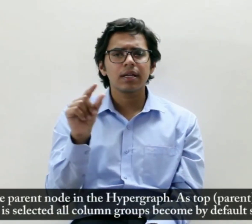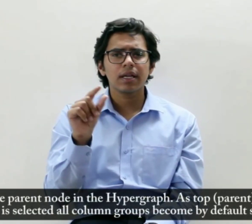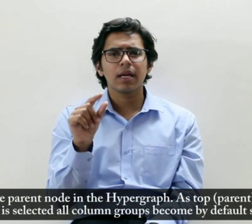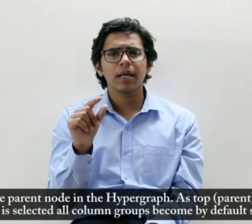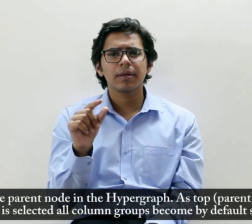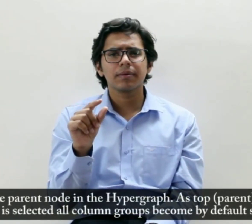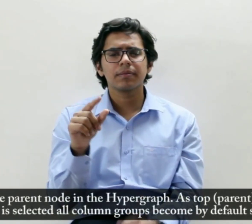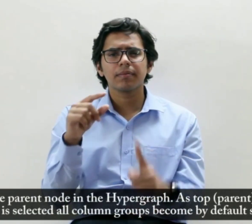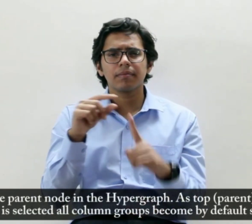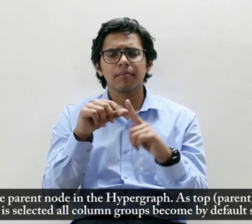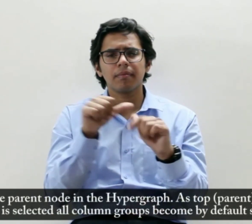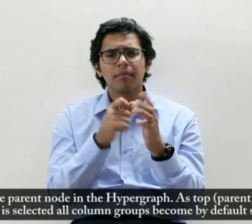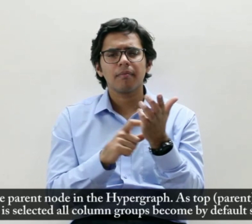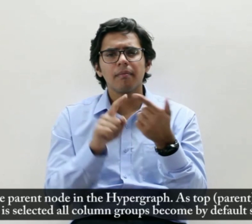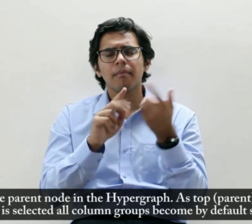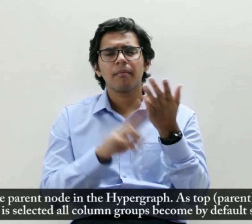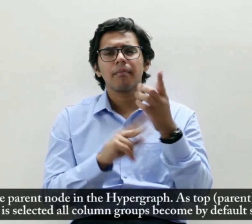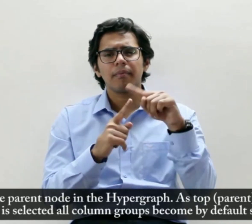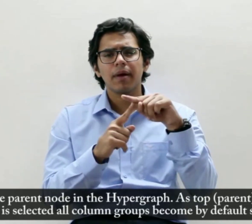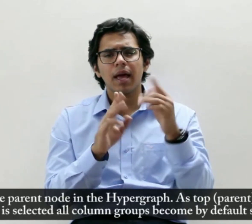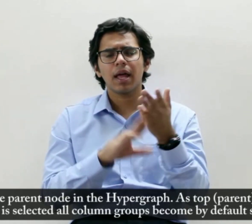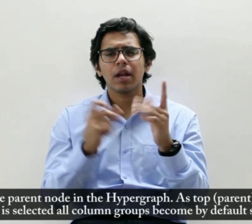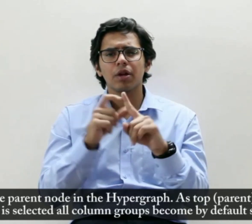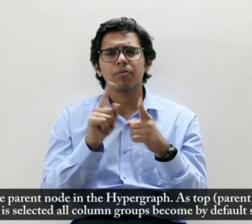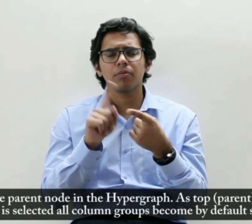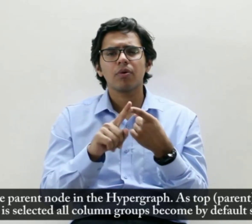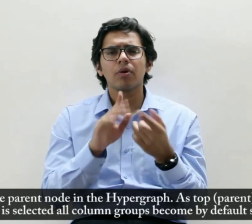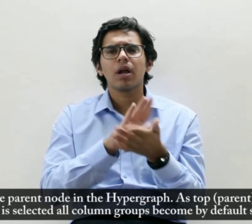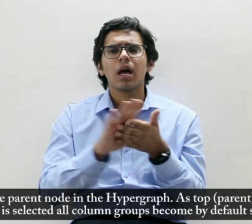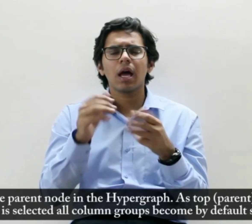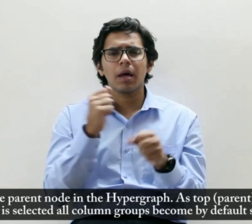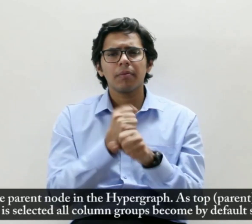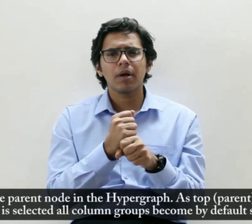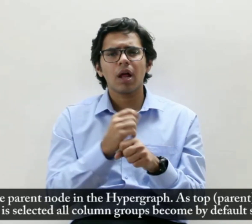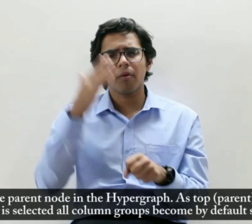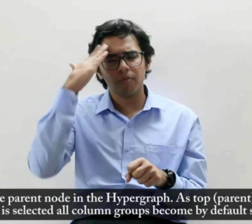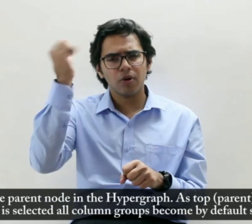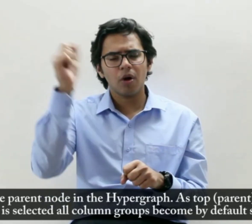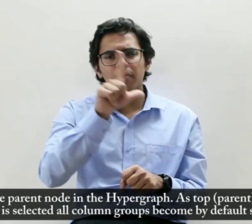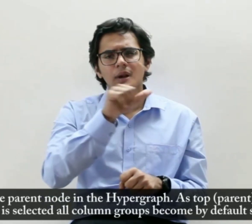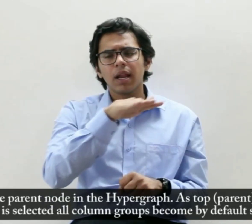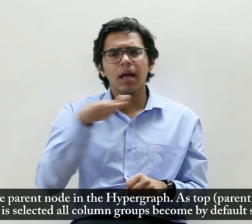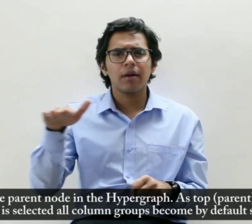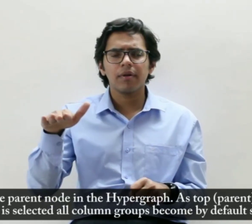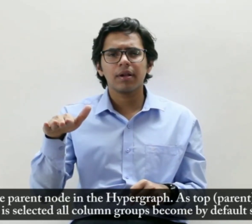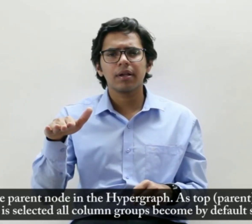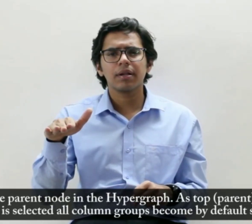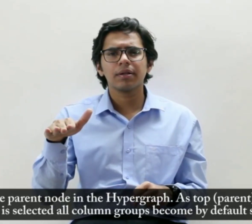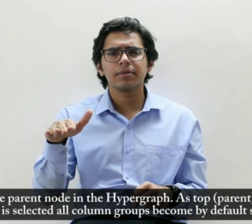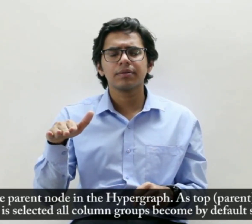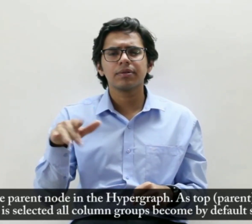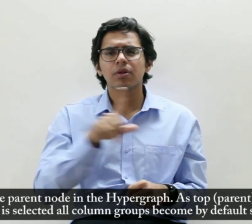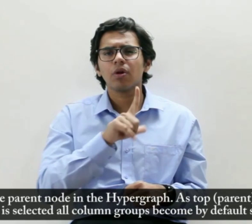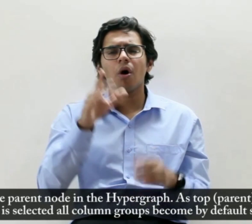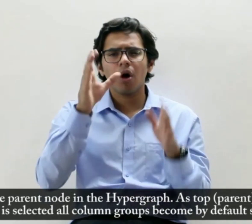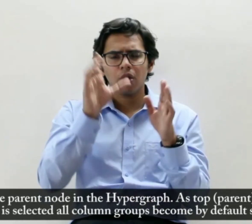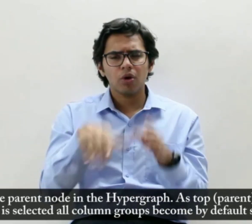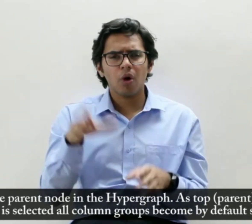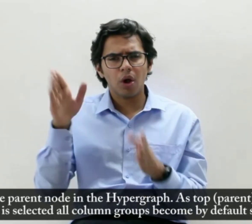To rename the parent node in the hypergraph, as top parent level of the hierarchy is